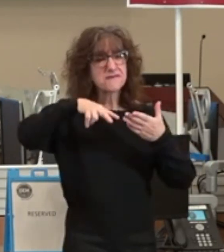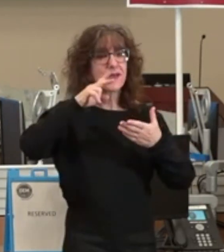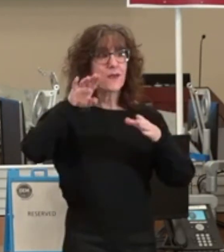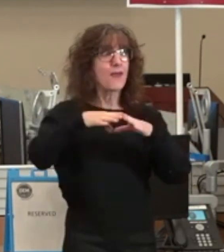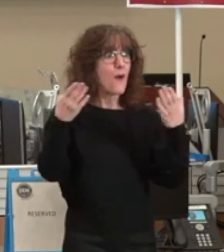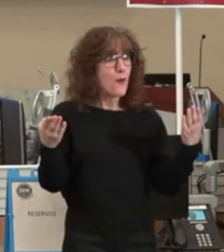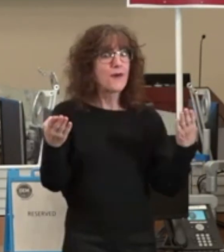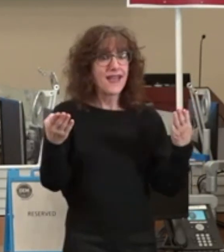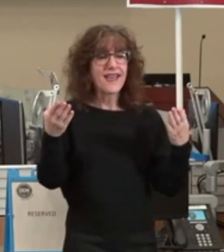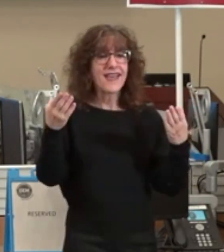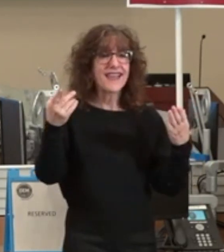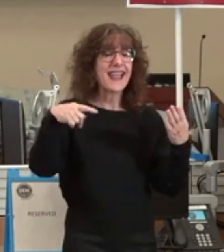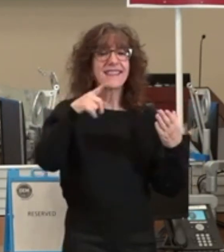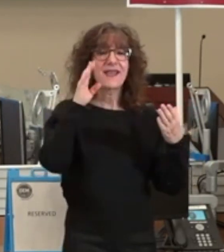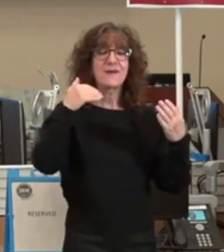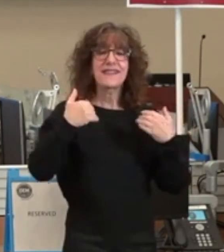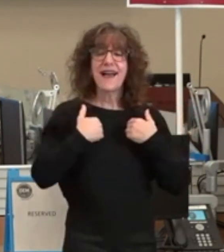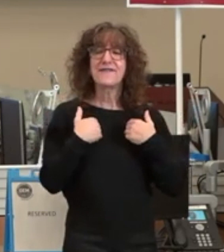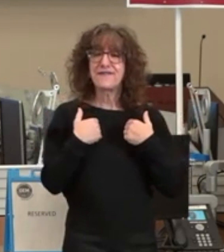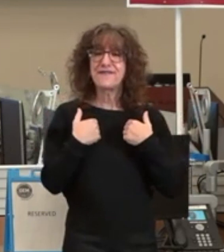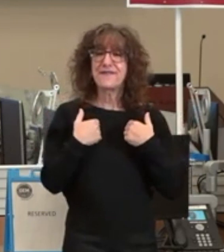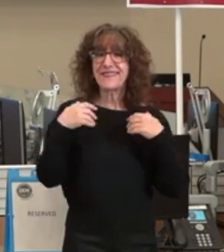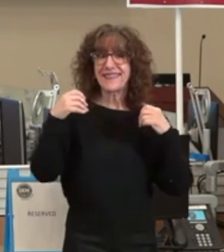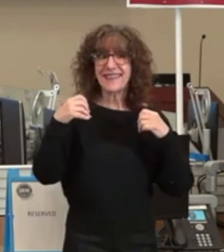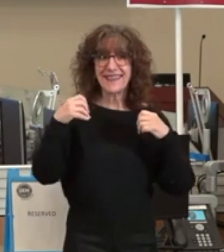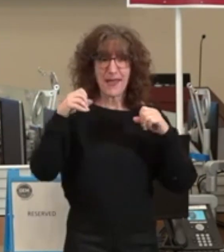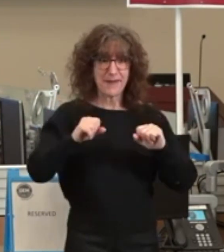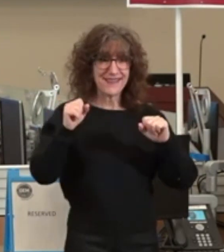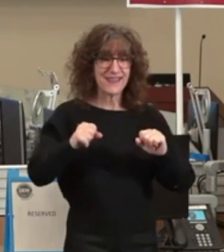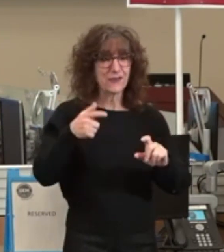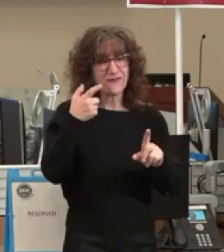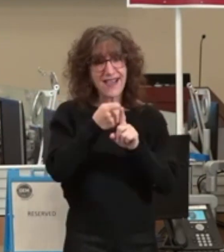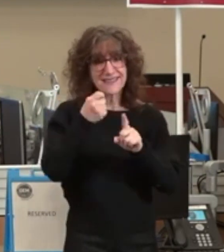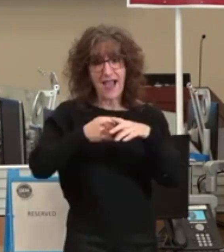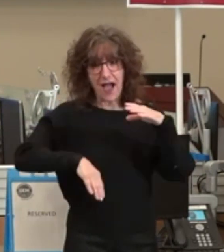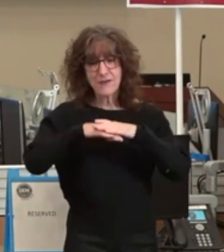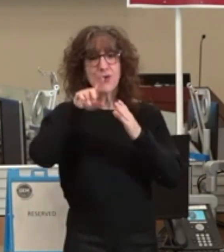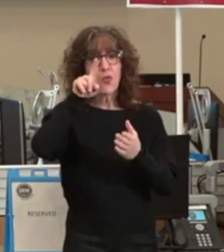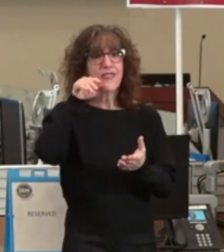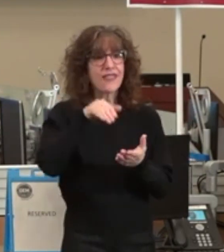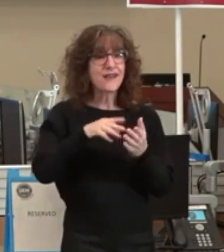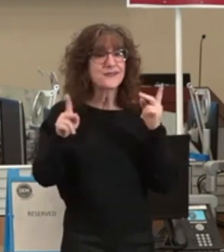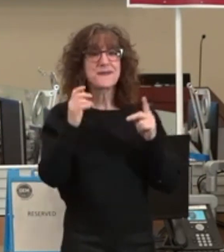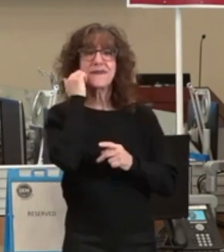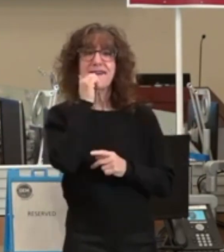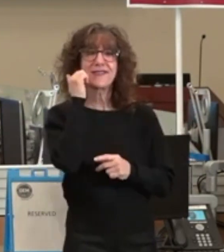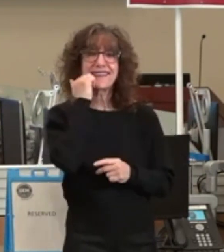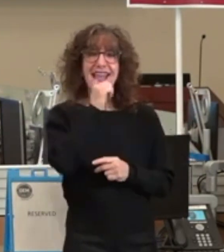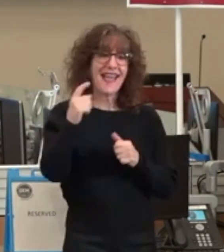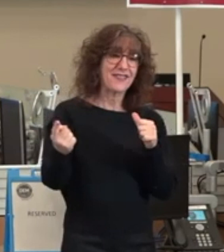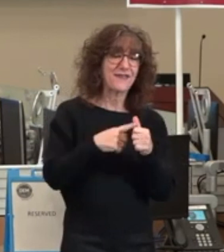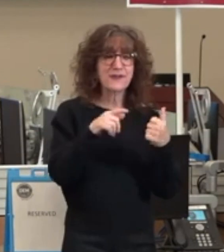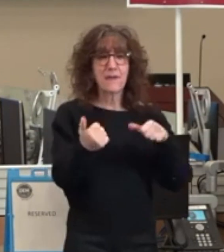will open their doors and have the ability very quickly to be able to vaccinate up to 1,000 people per day at the